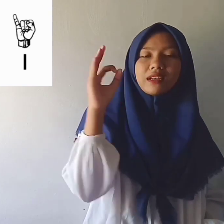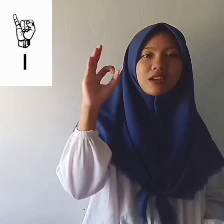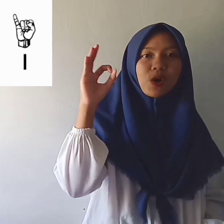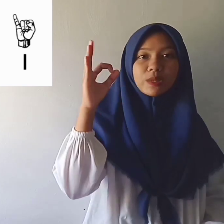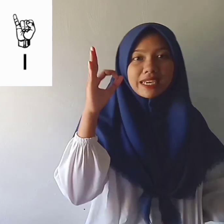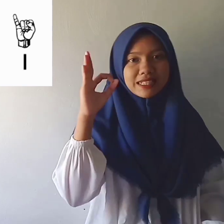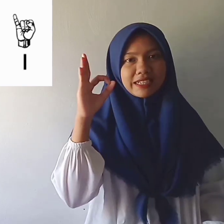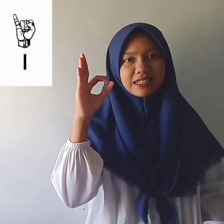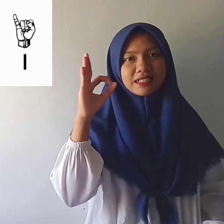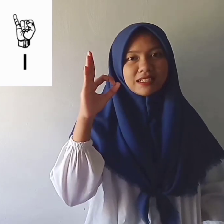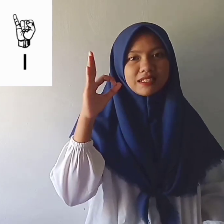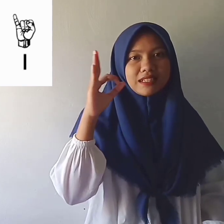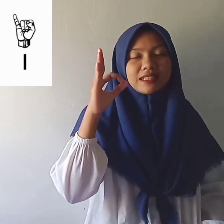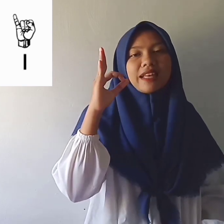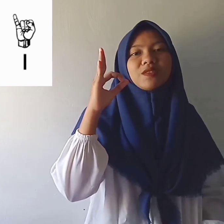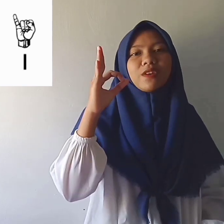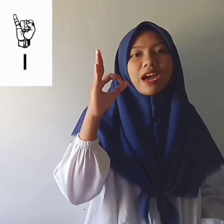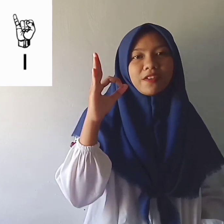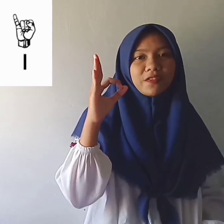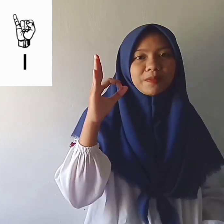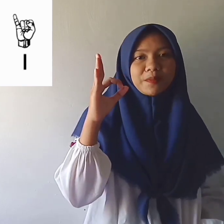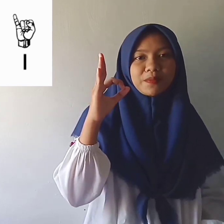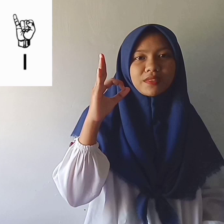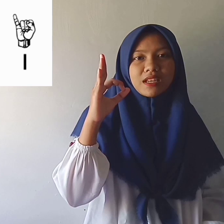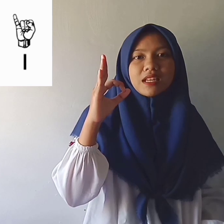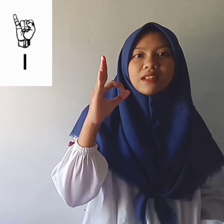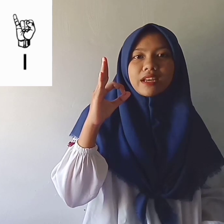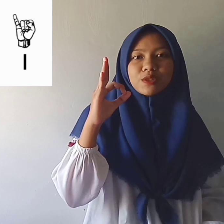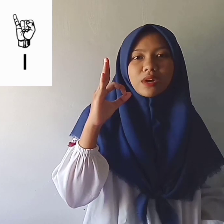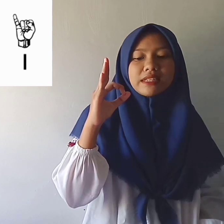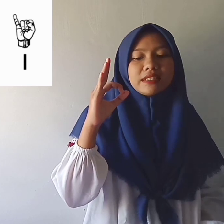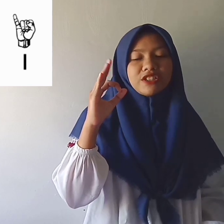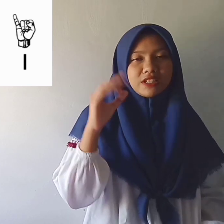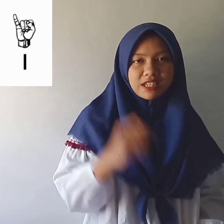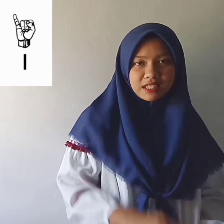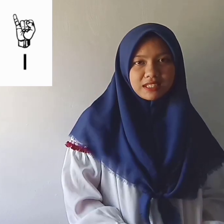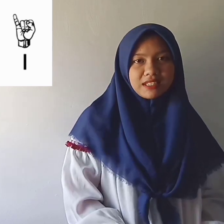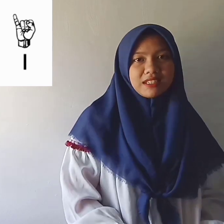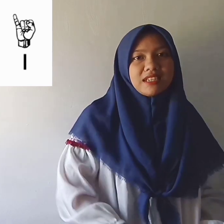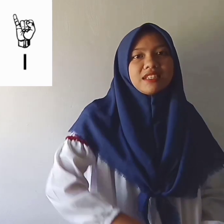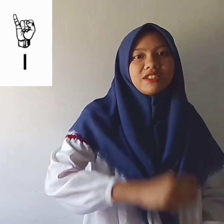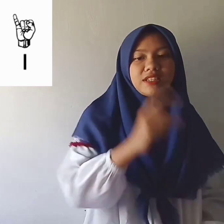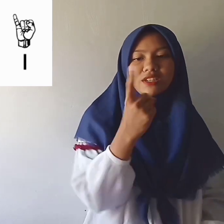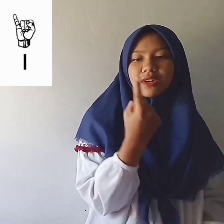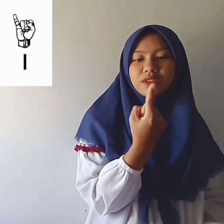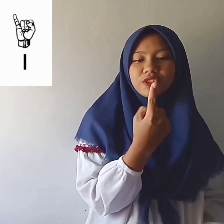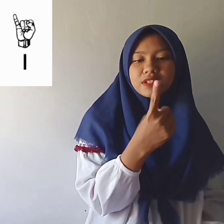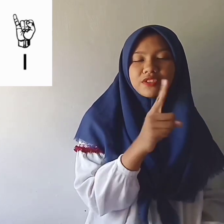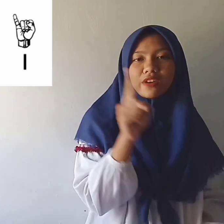an OK sign. This stands for F. The next one is G. G, you just require